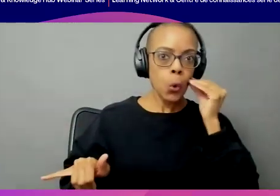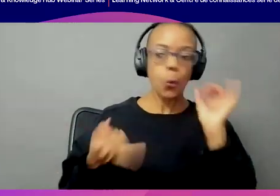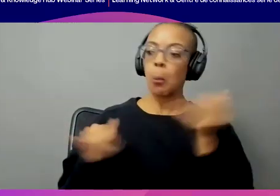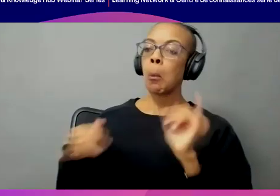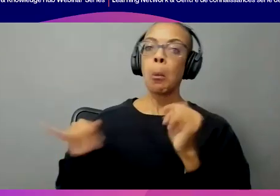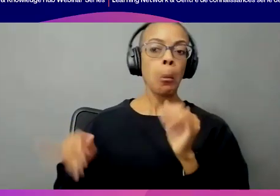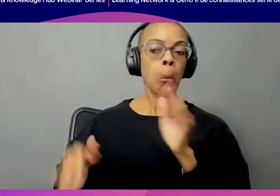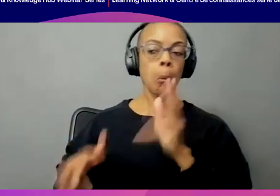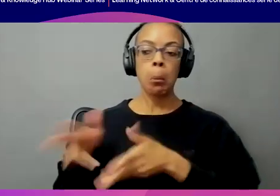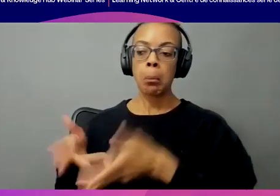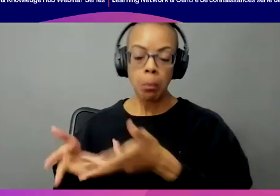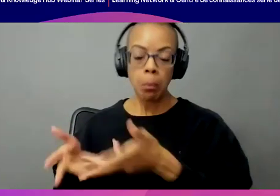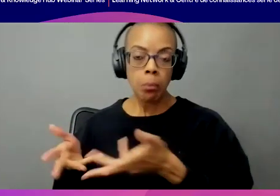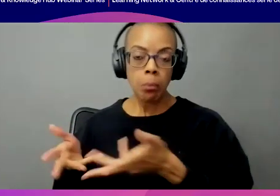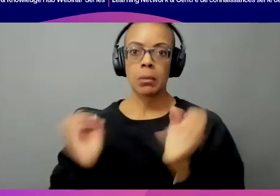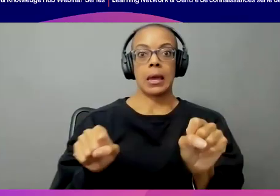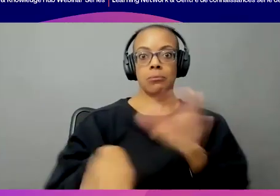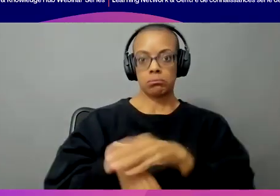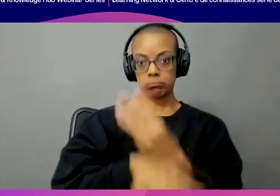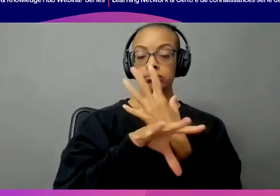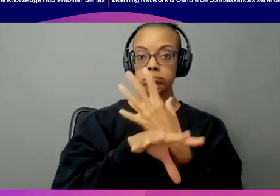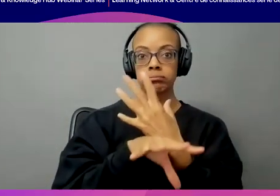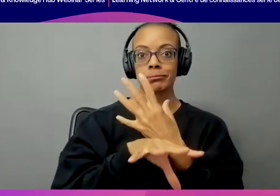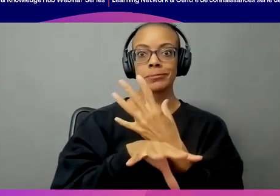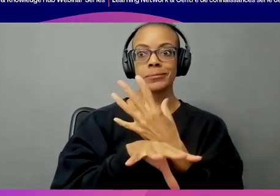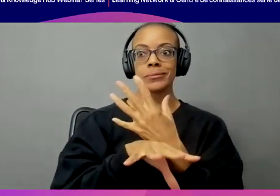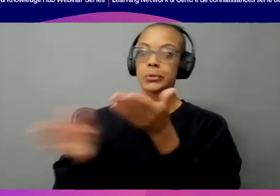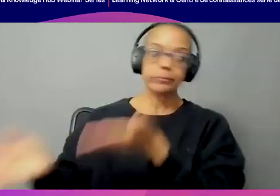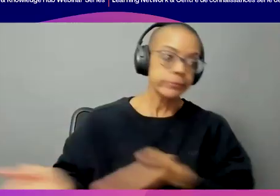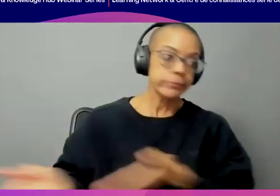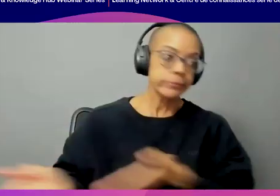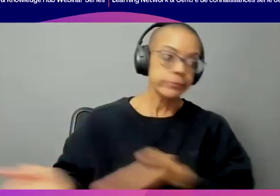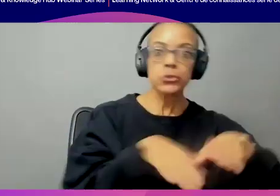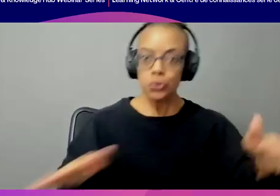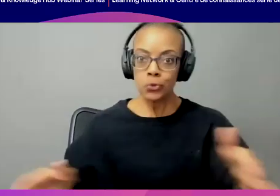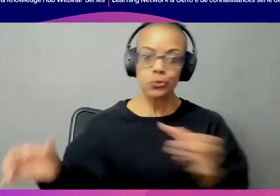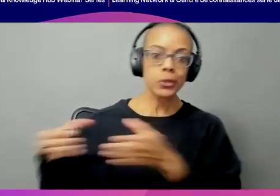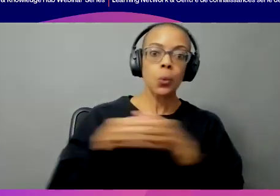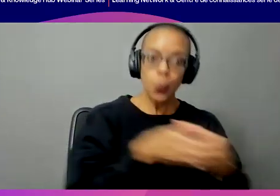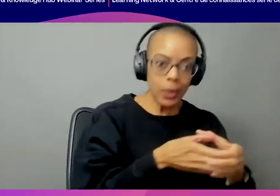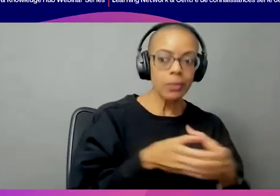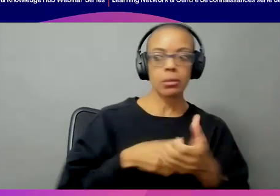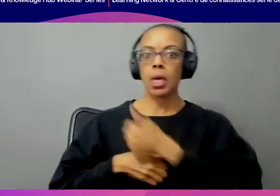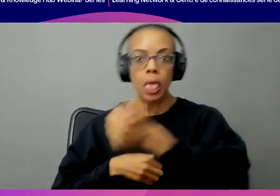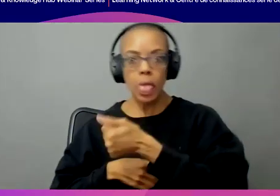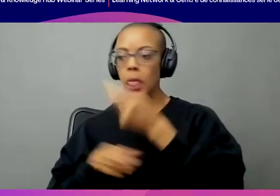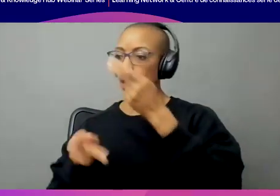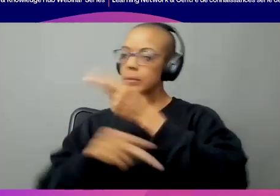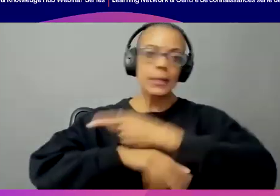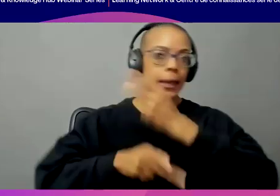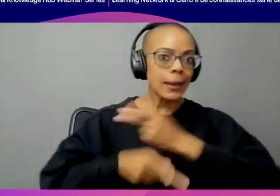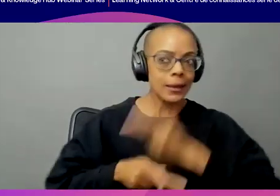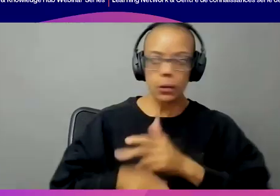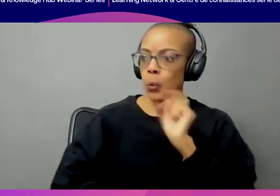have to organize either childcare or transport their children with them. Of course, they need to